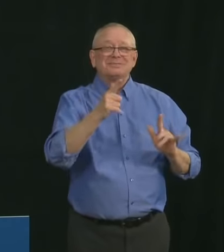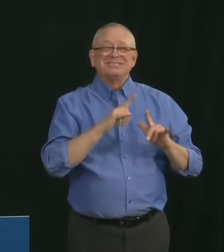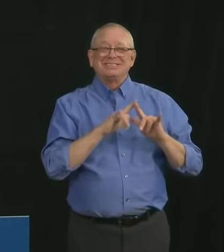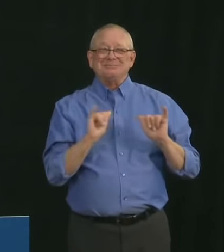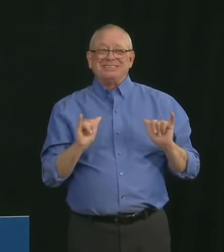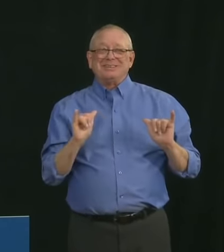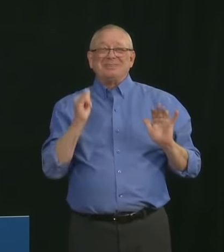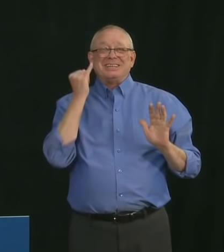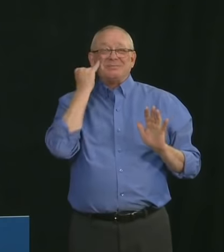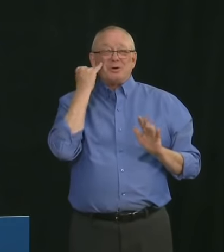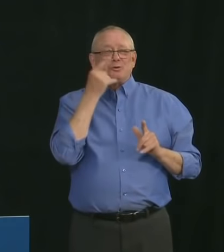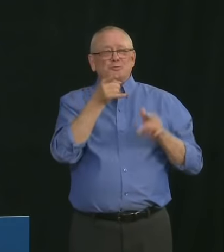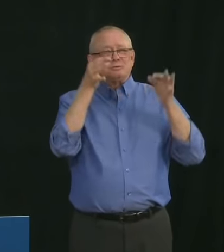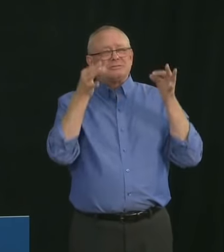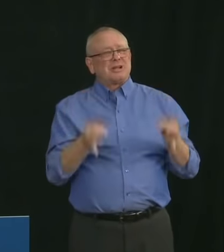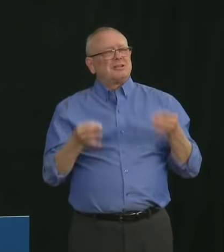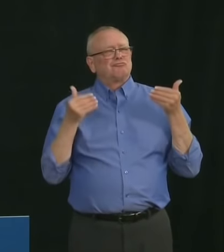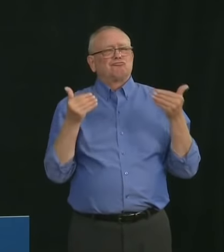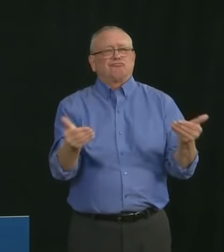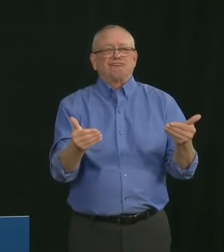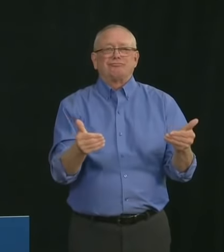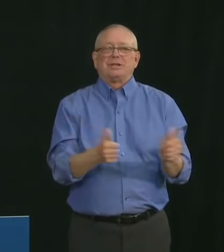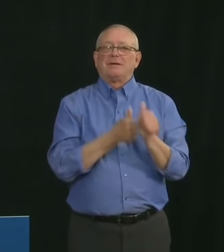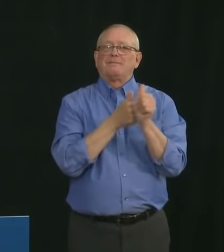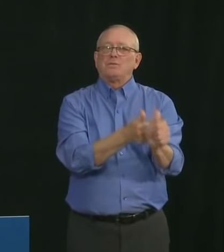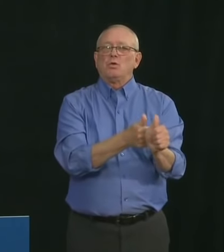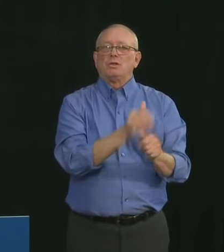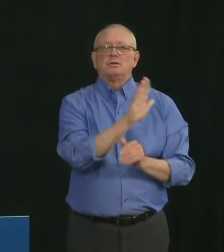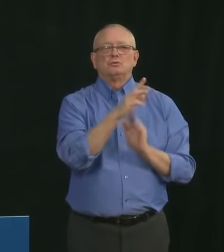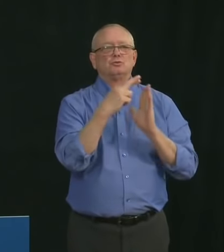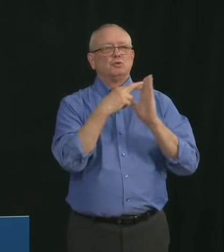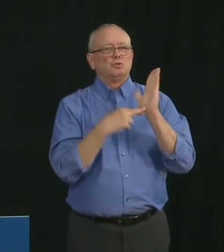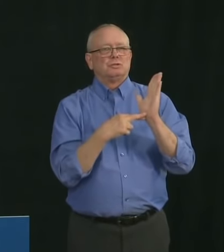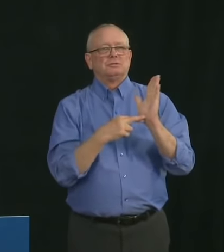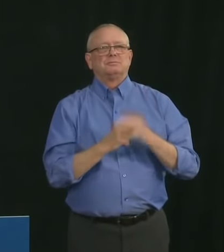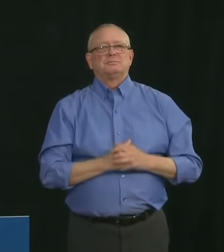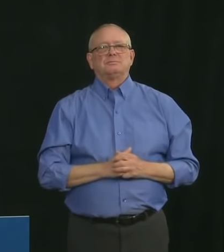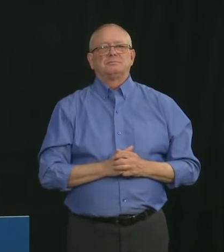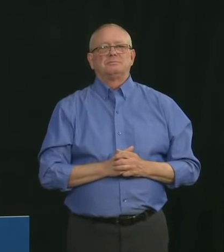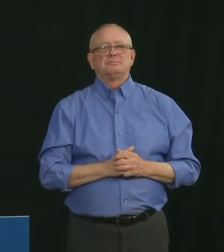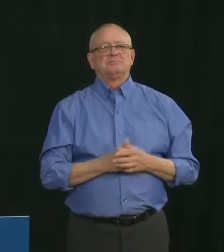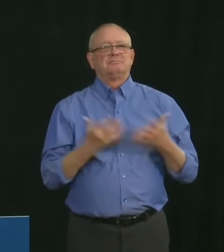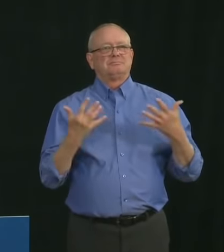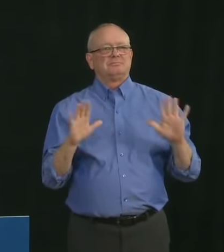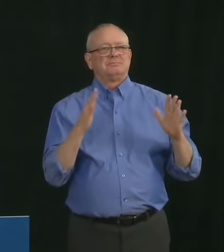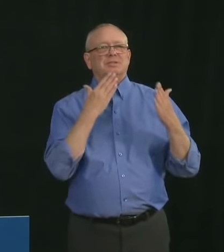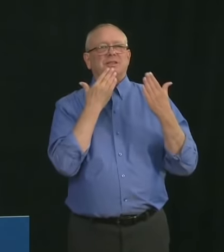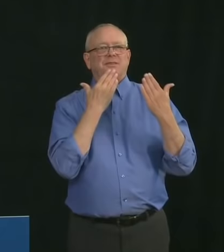guidance. All right, that's it for today. Thank you all for joining us, and have a safe afternoon.